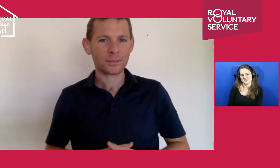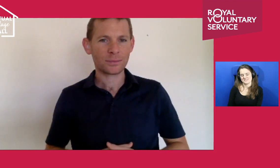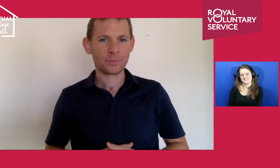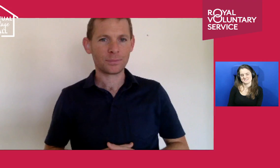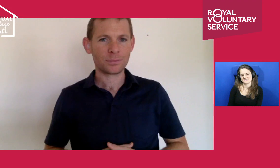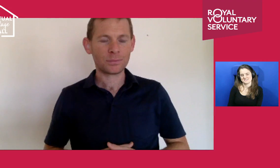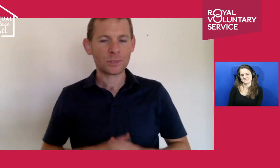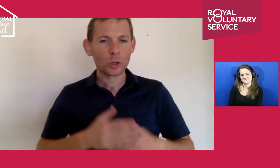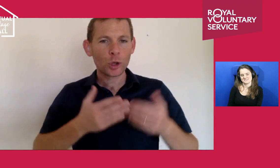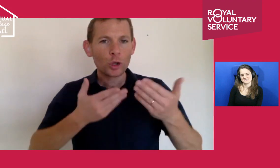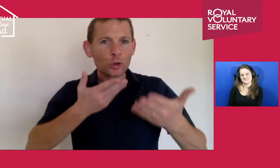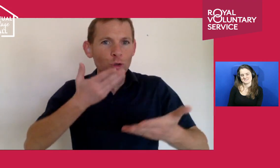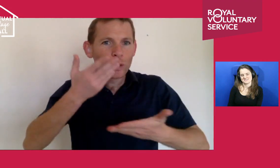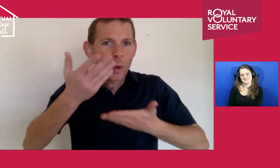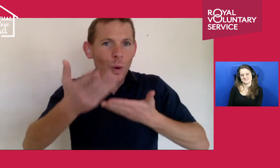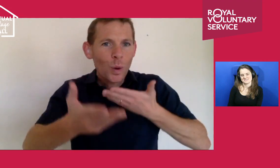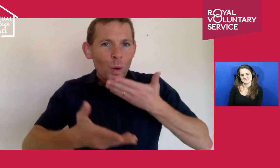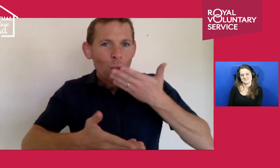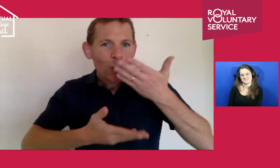Story.